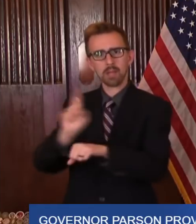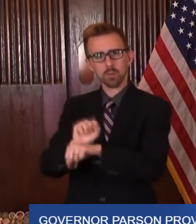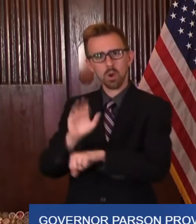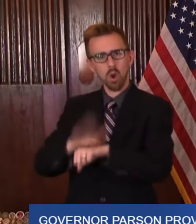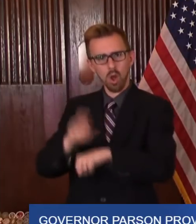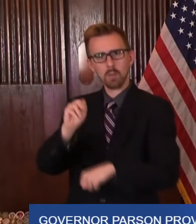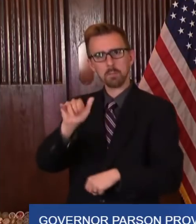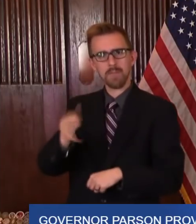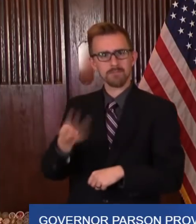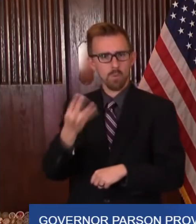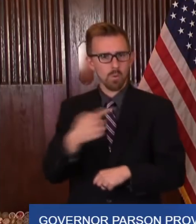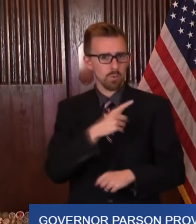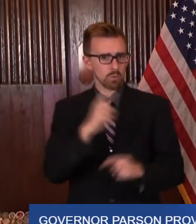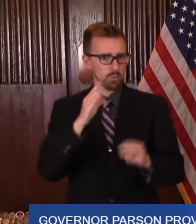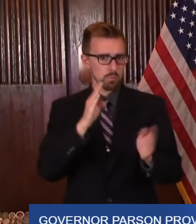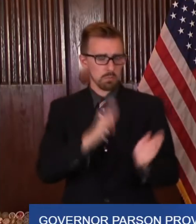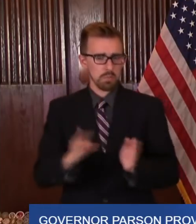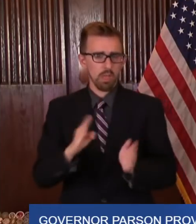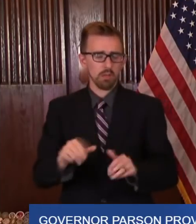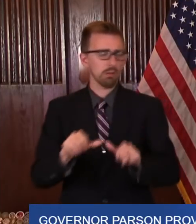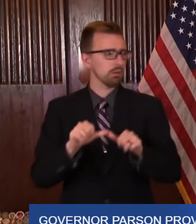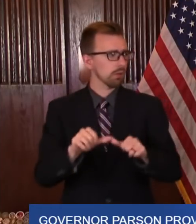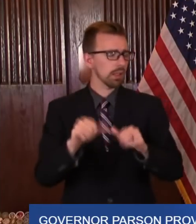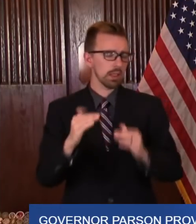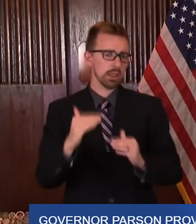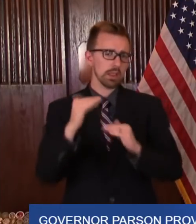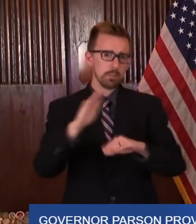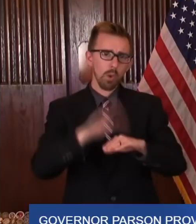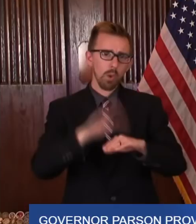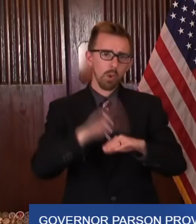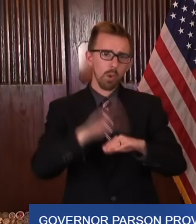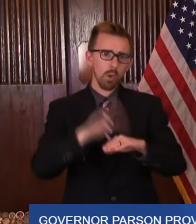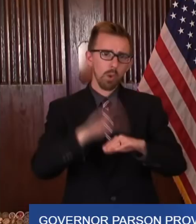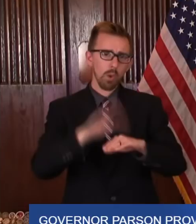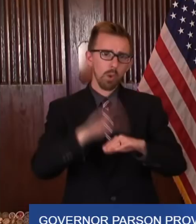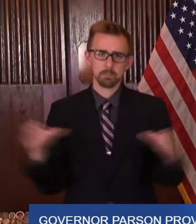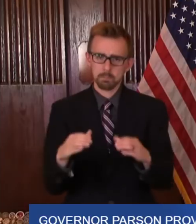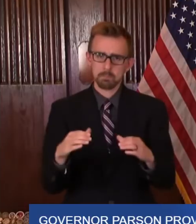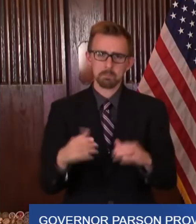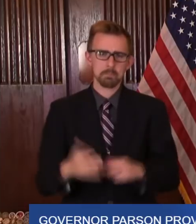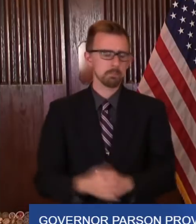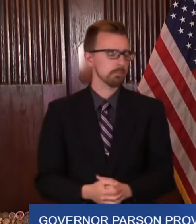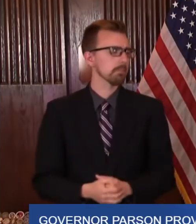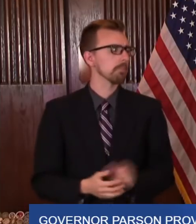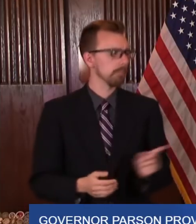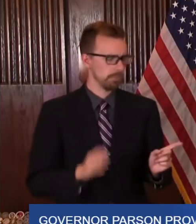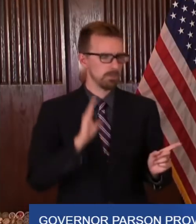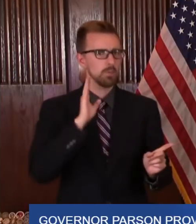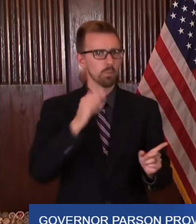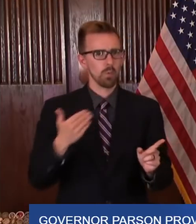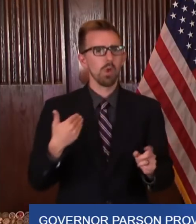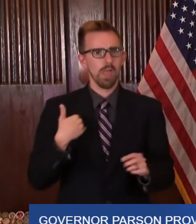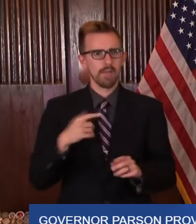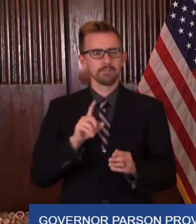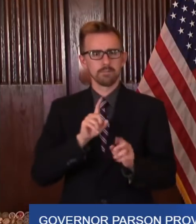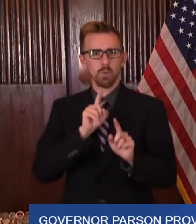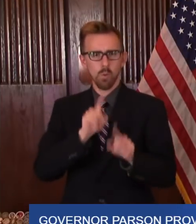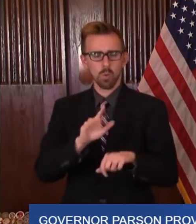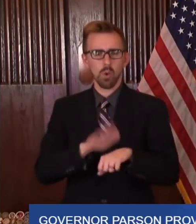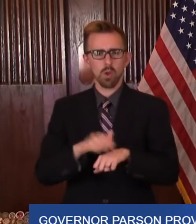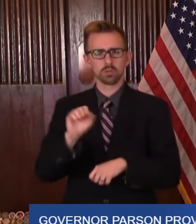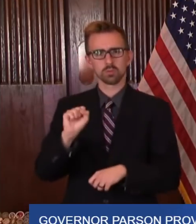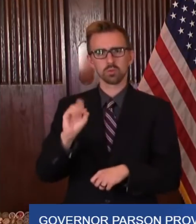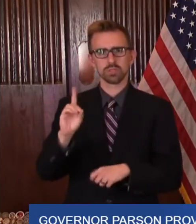do you intend to continue to order limitations on group gatherings? We will have orders on